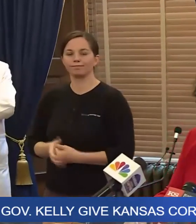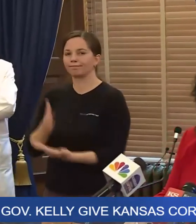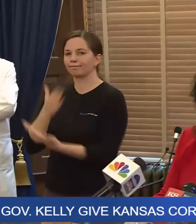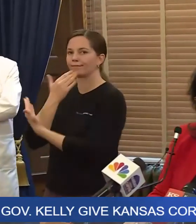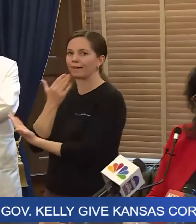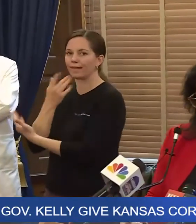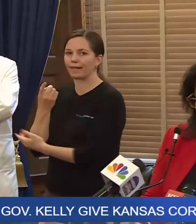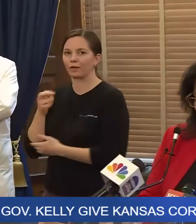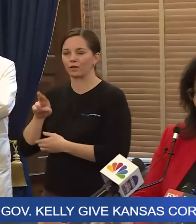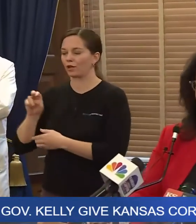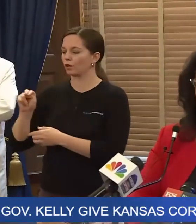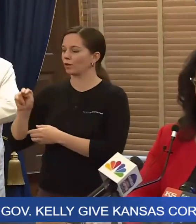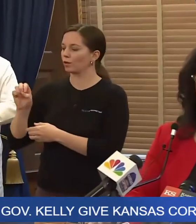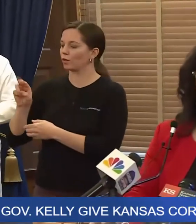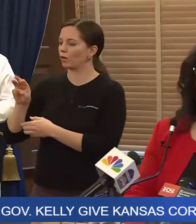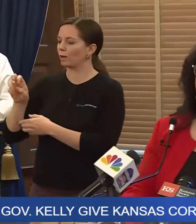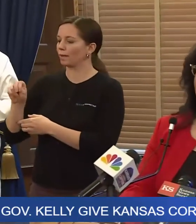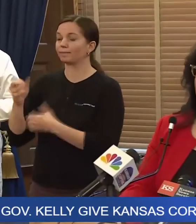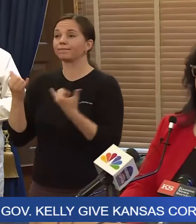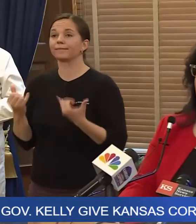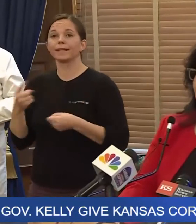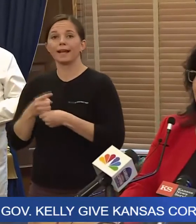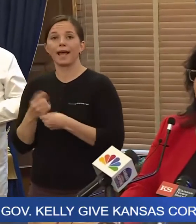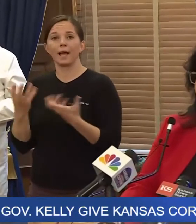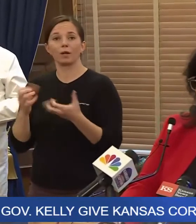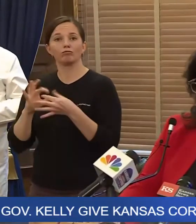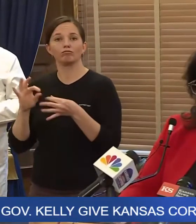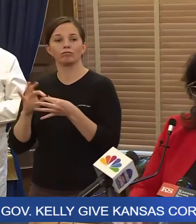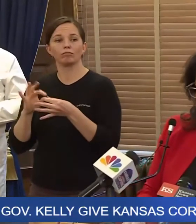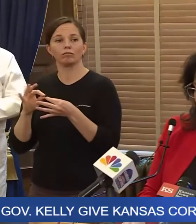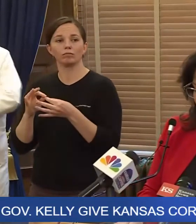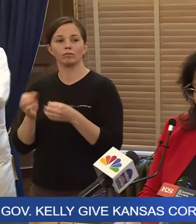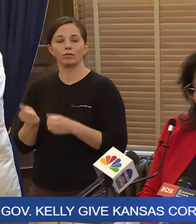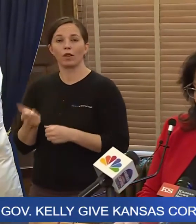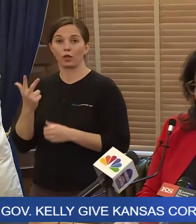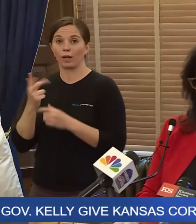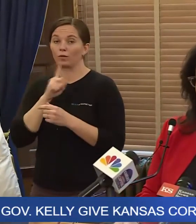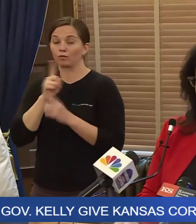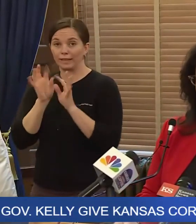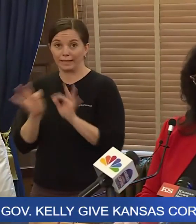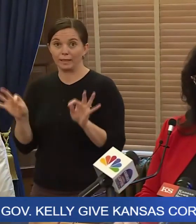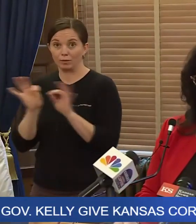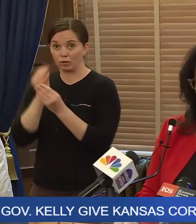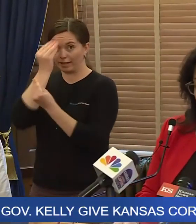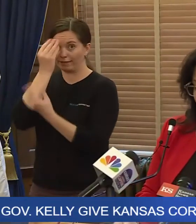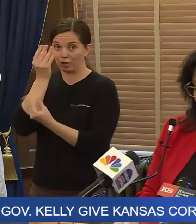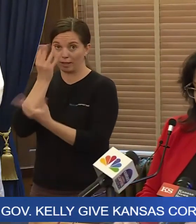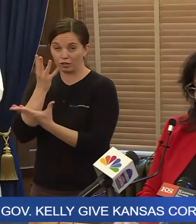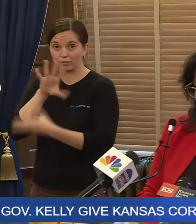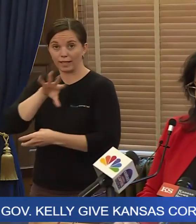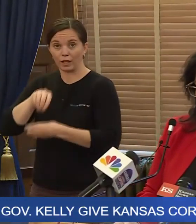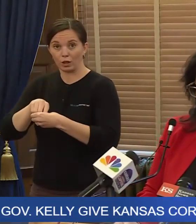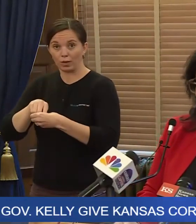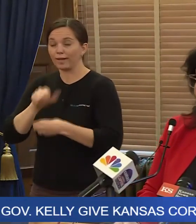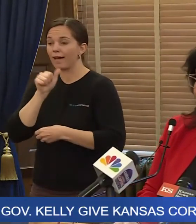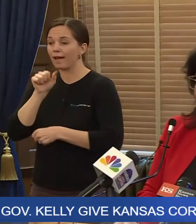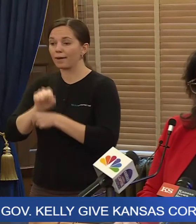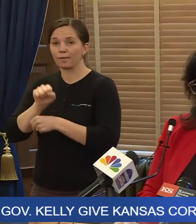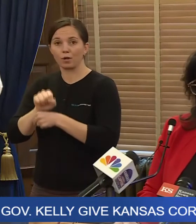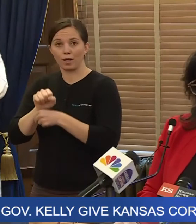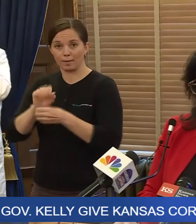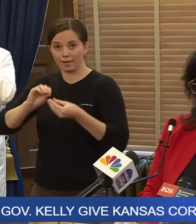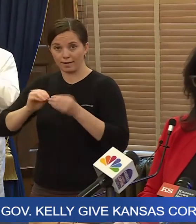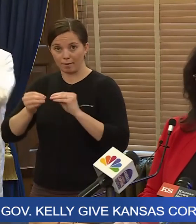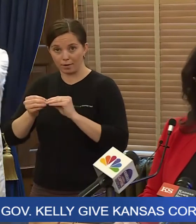Thank you, Dr. Norman. And today I would like to share with you 3 pieces of very important information, including our unemployment programs and